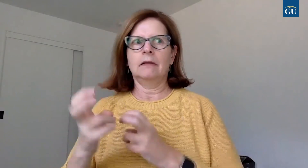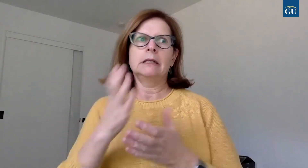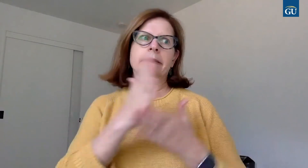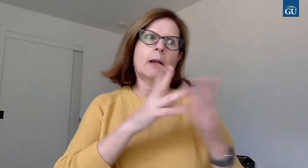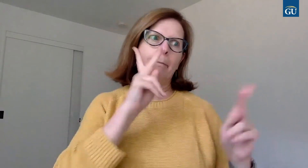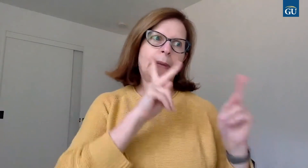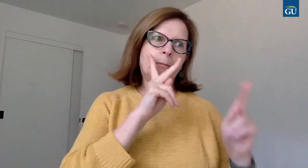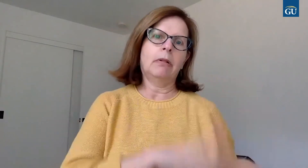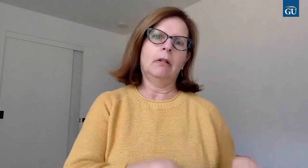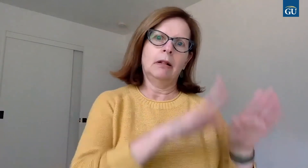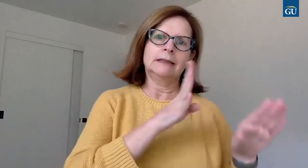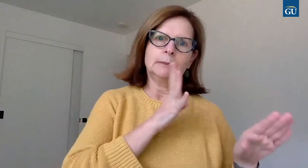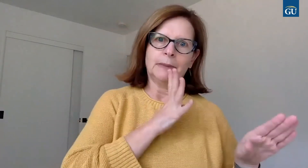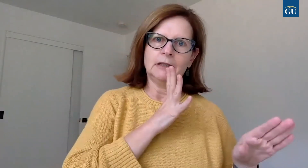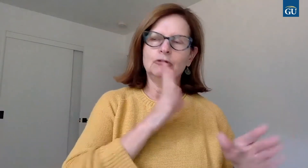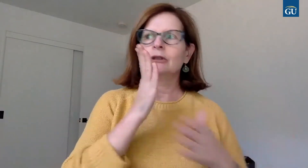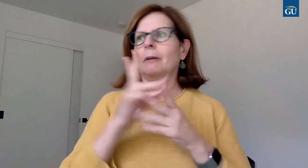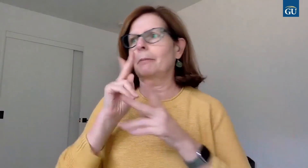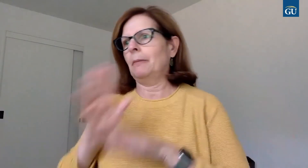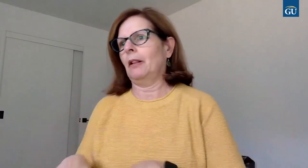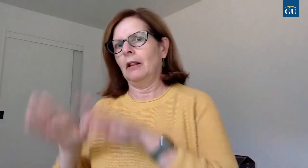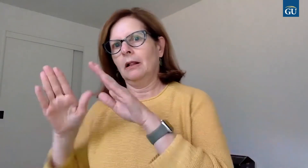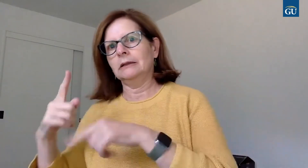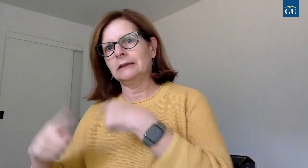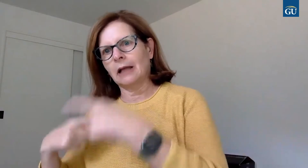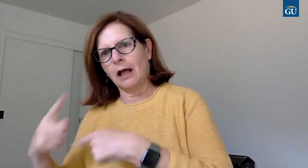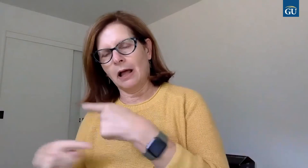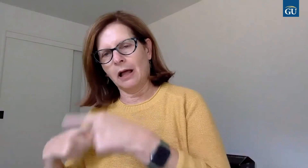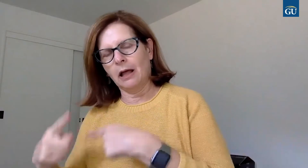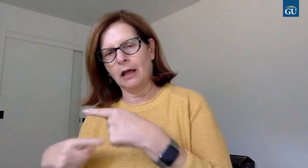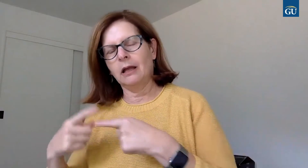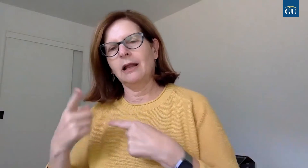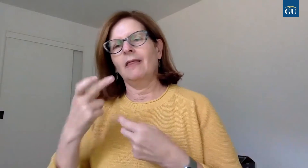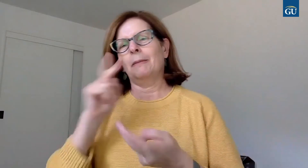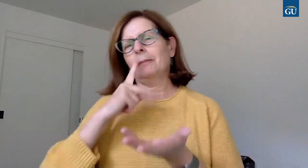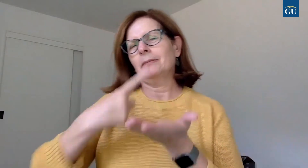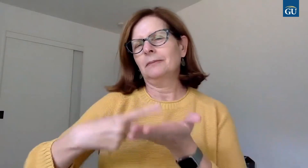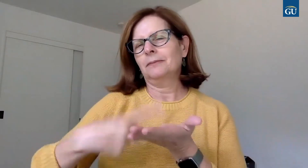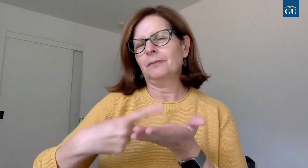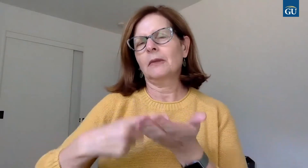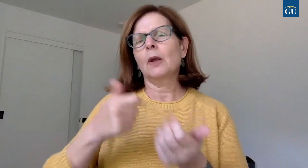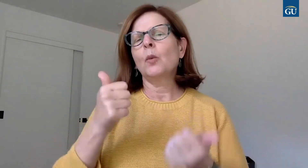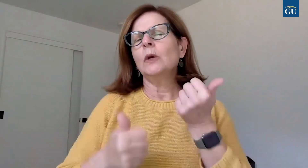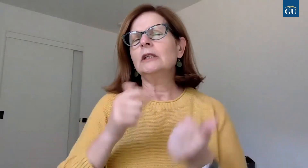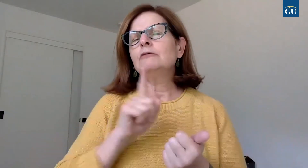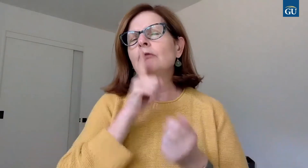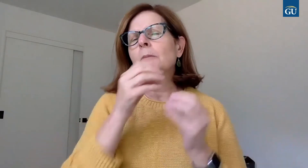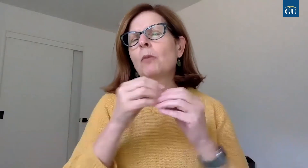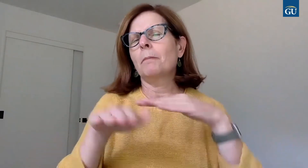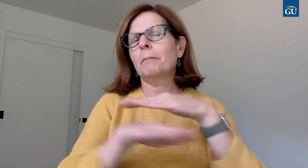with speech, some grew up with signing. The discussions now are which modality more basic.